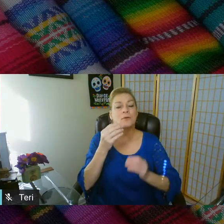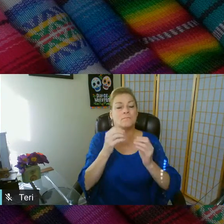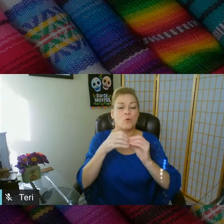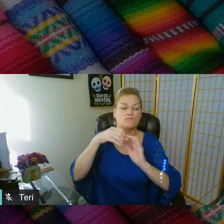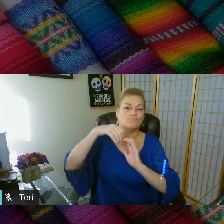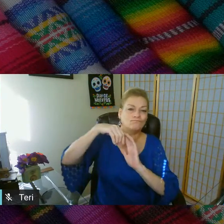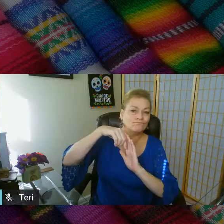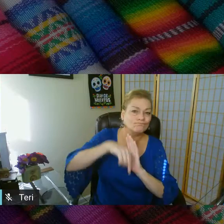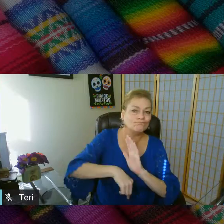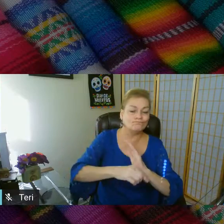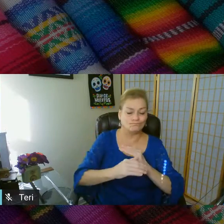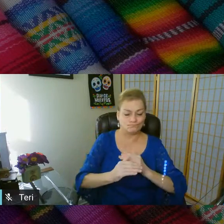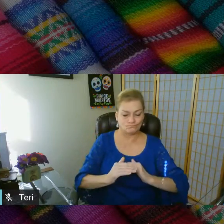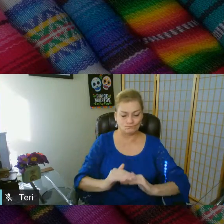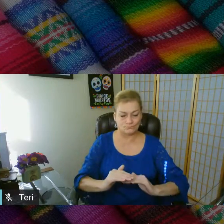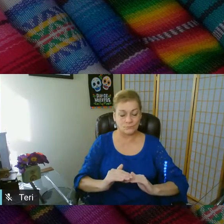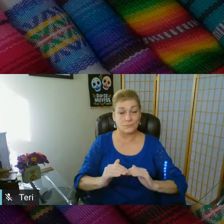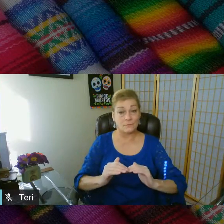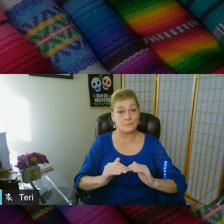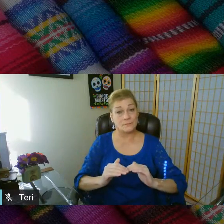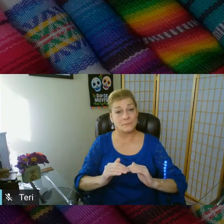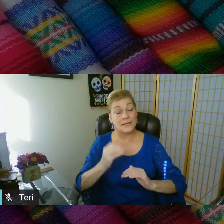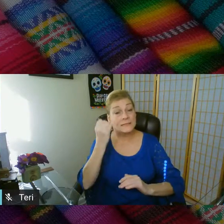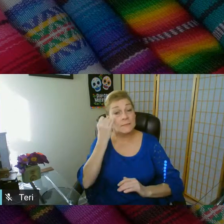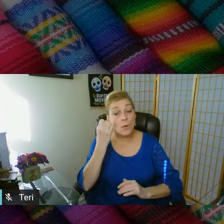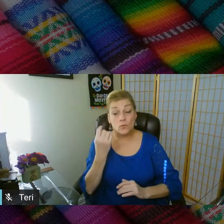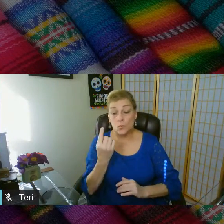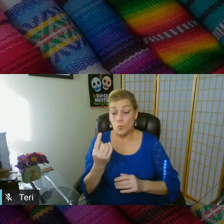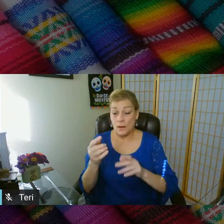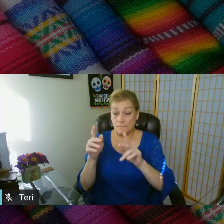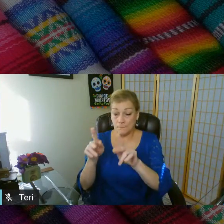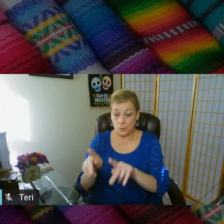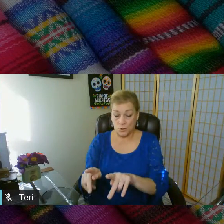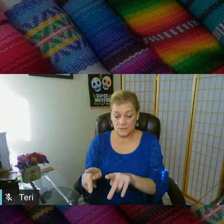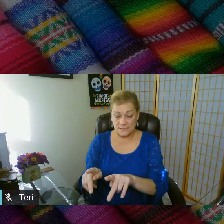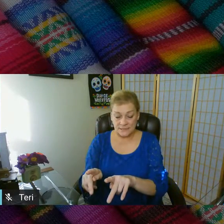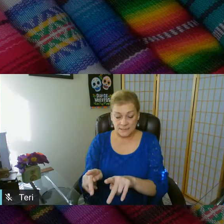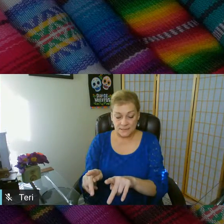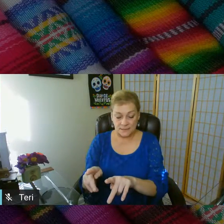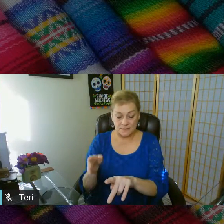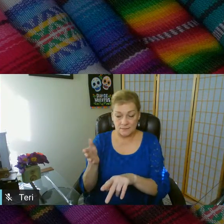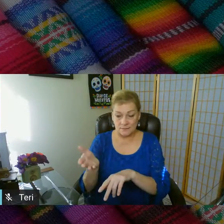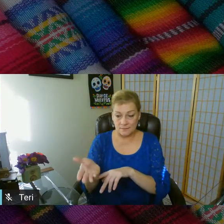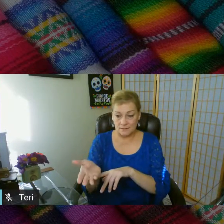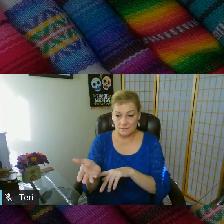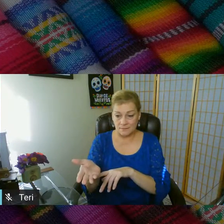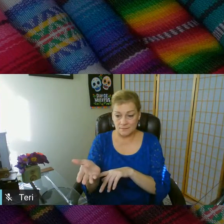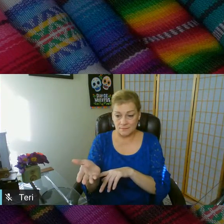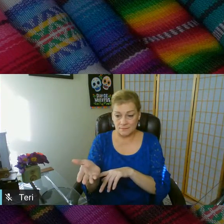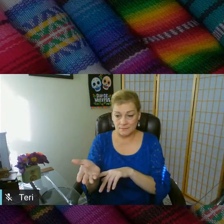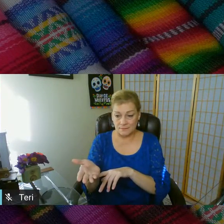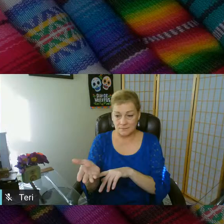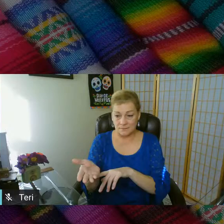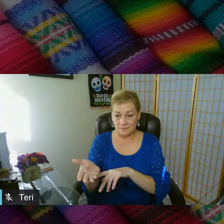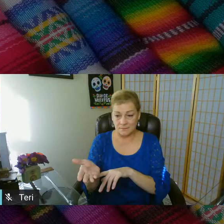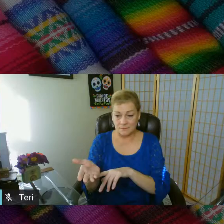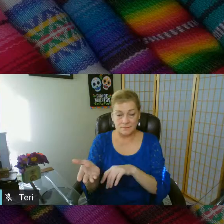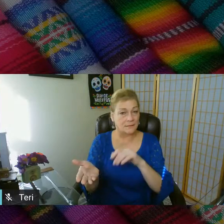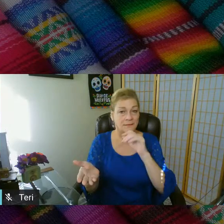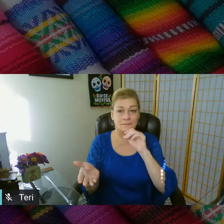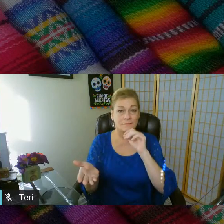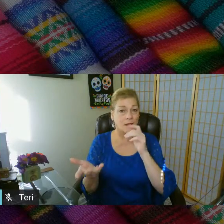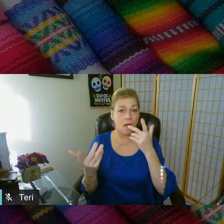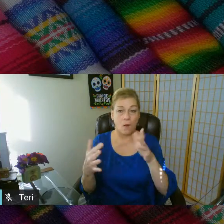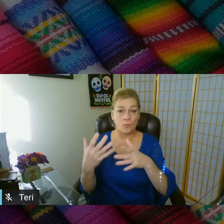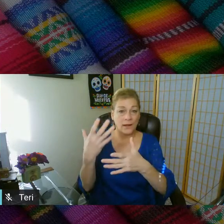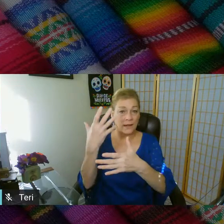when one party in the relationship is no longer encumbered by the human